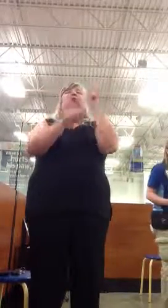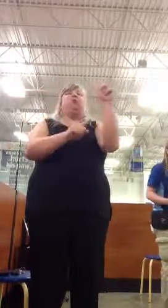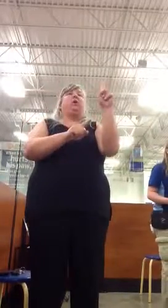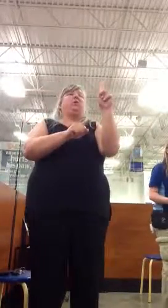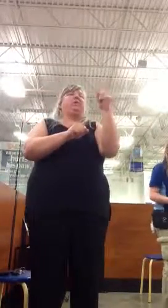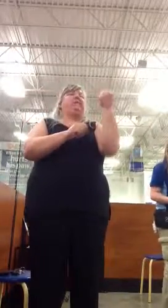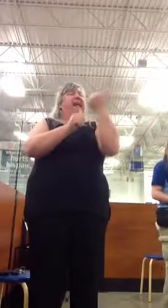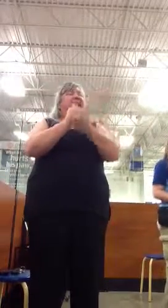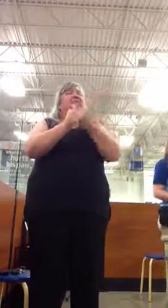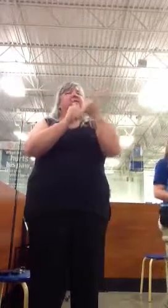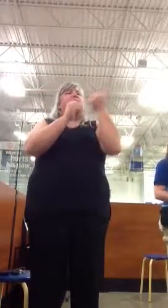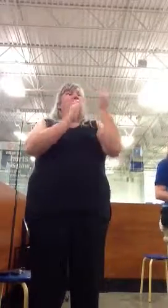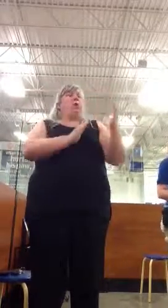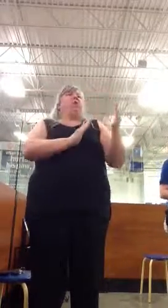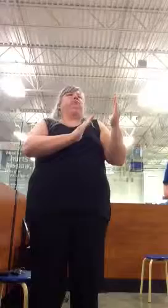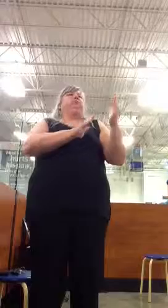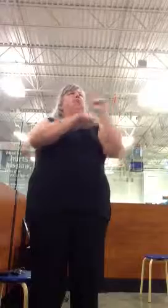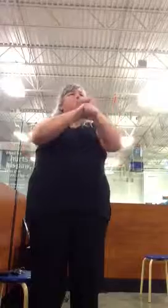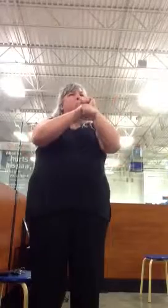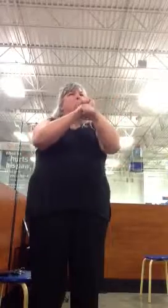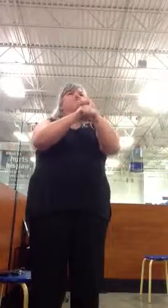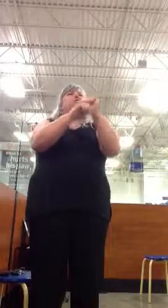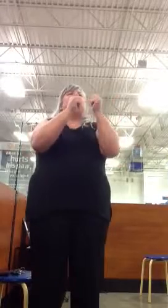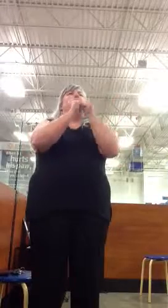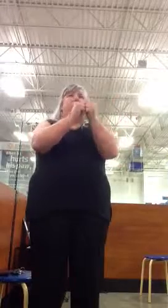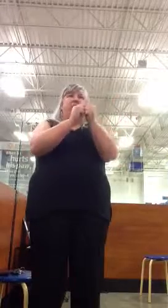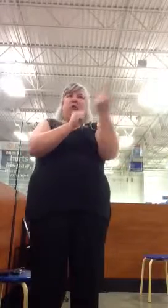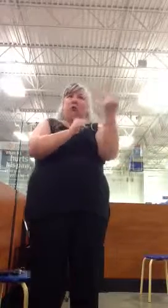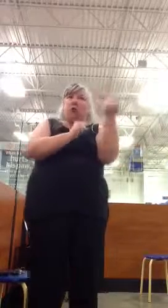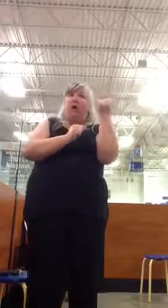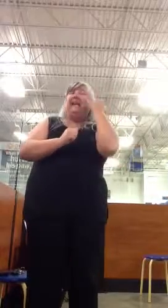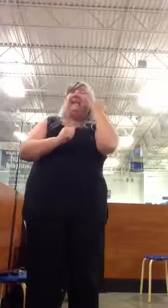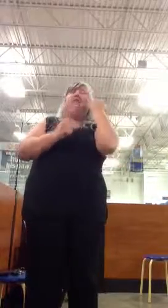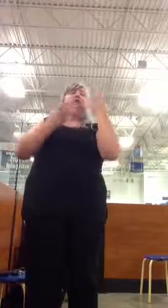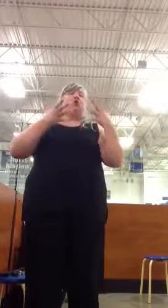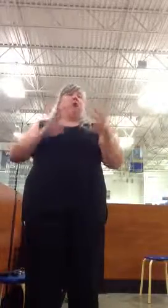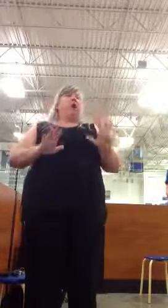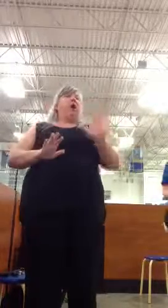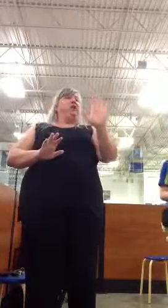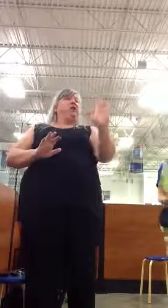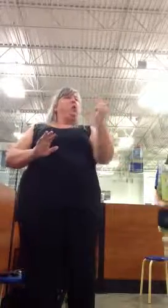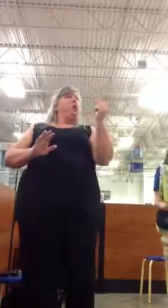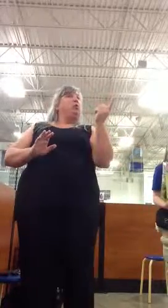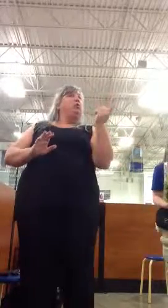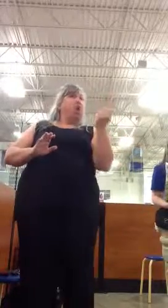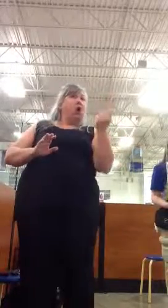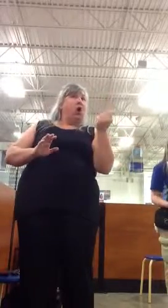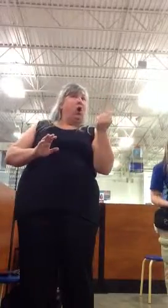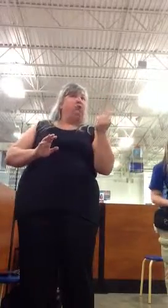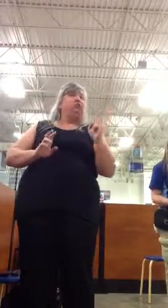Okay? If you don't want your dog to jump on a 2-year-old, they should not be allowed to jump on you.